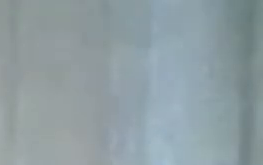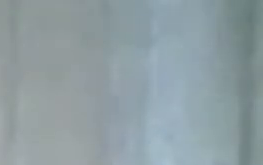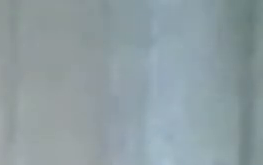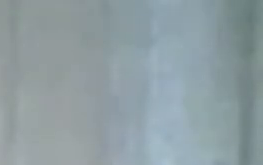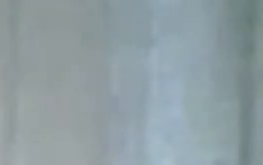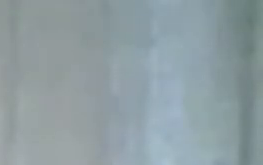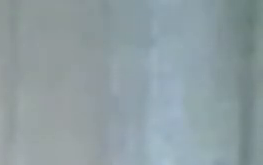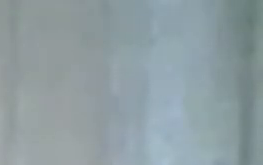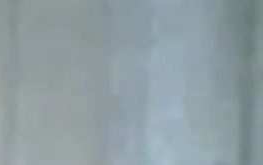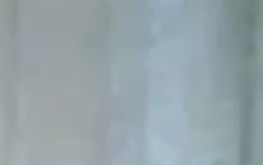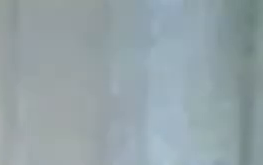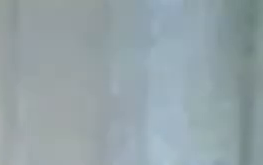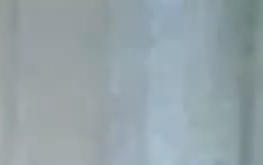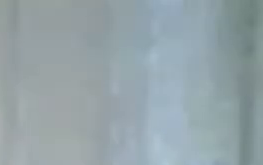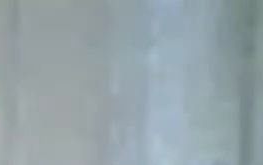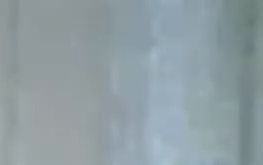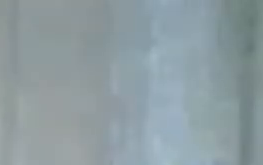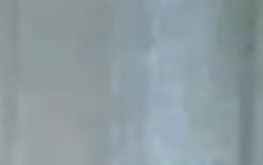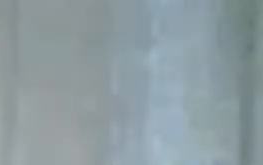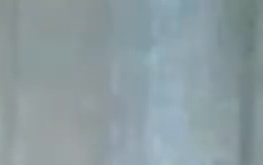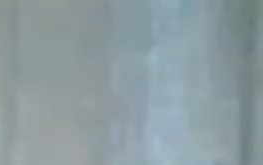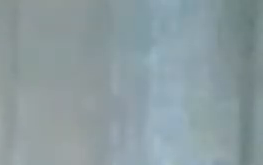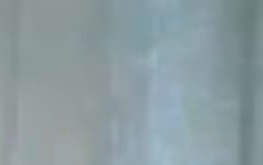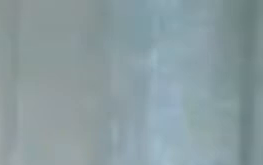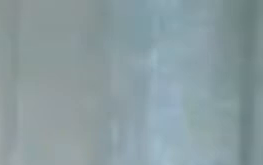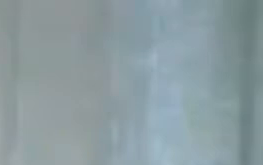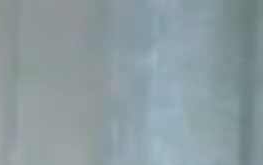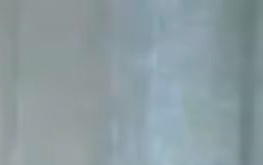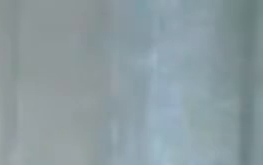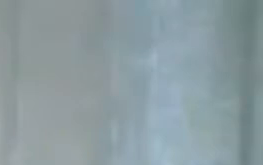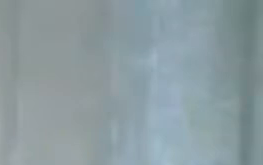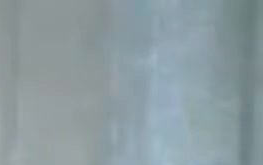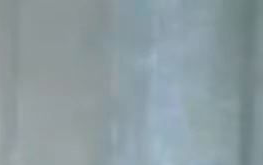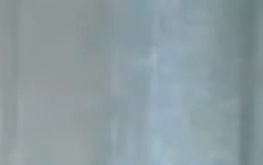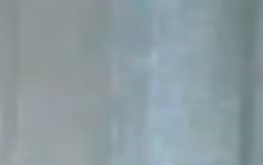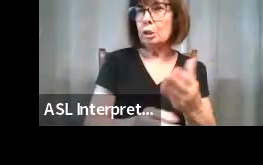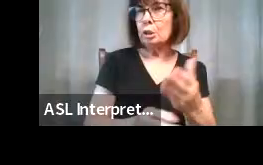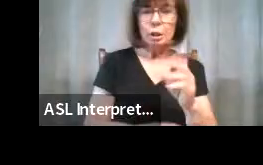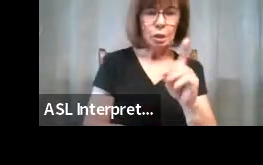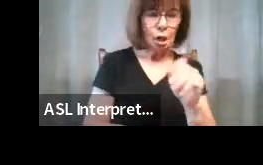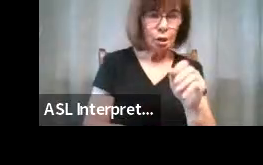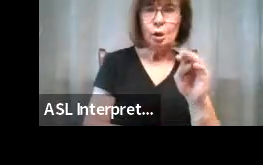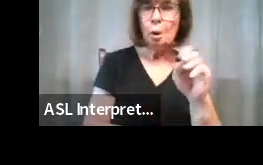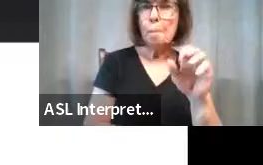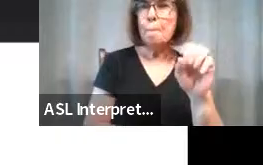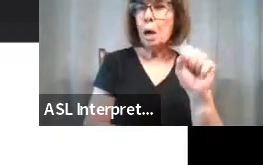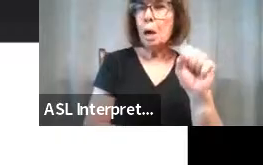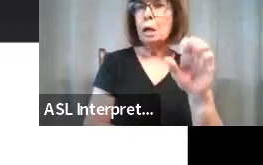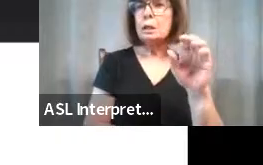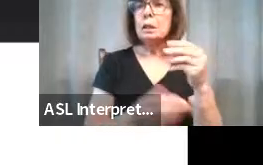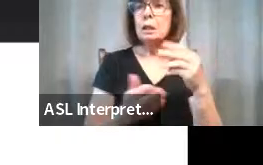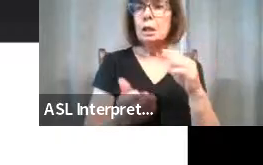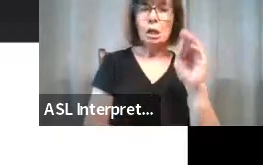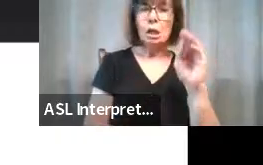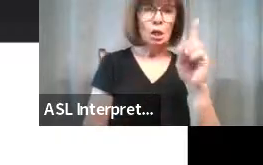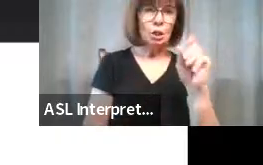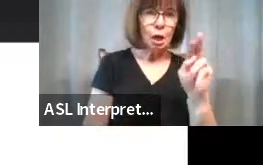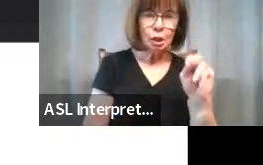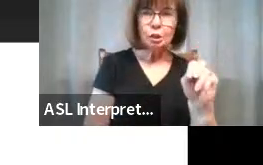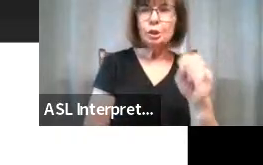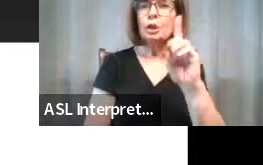clinicians, Dr. Moss and Dr. Dunn, and Nestor is going to facilitate the conversation from there. So Dr. Moss, Dr.